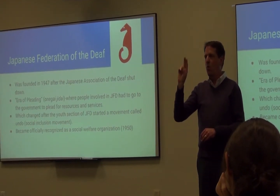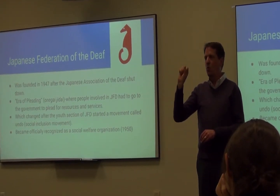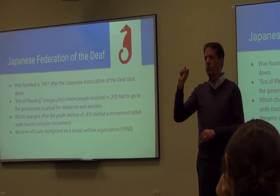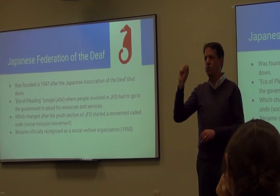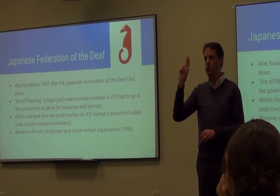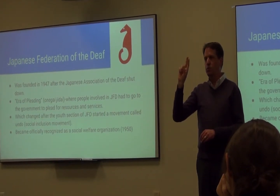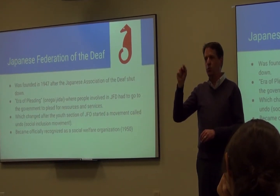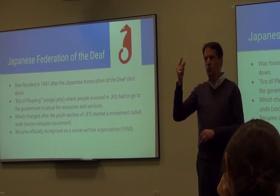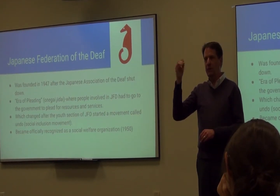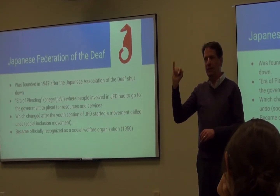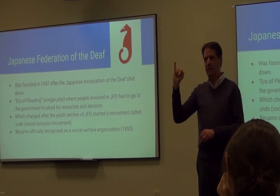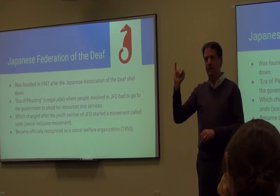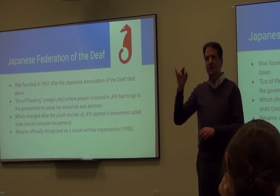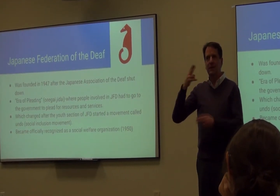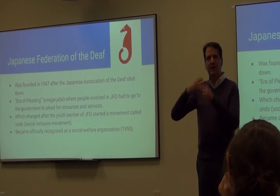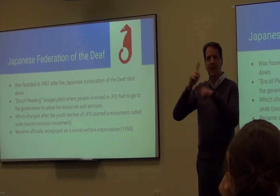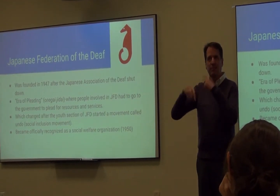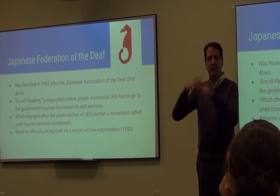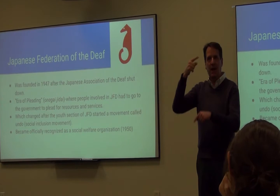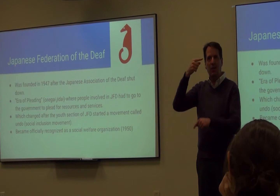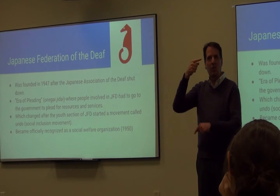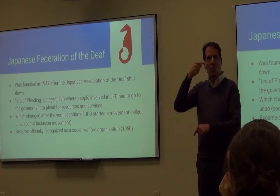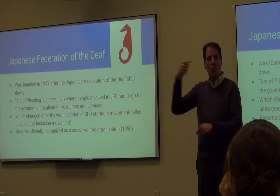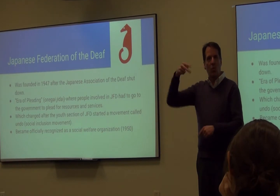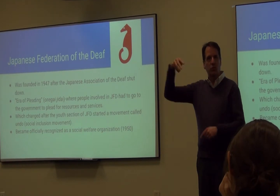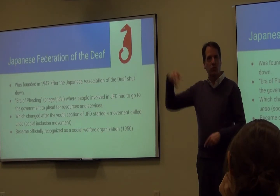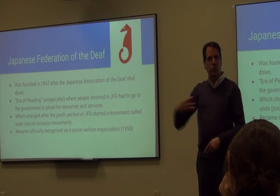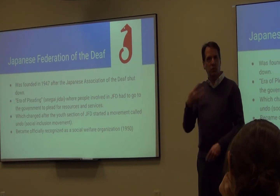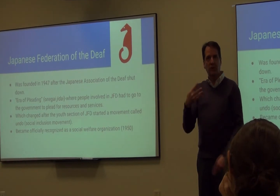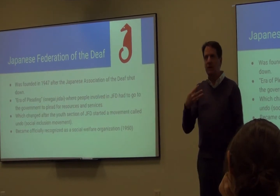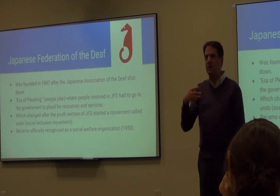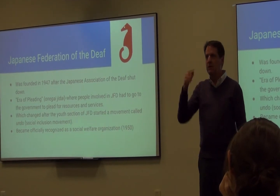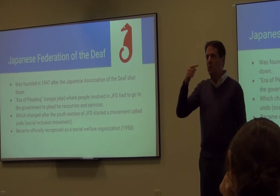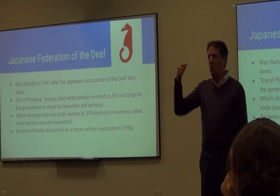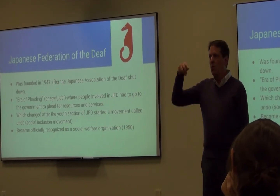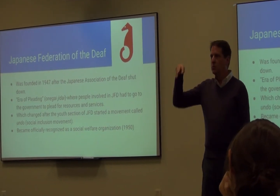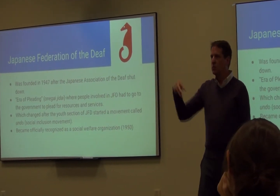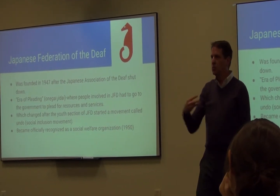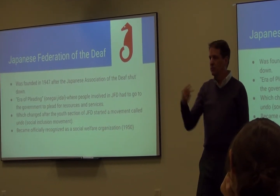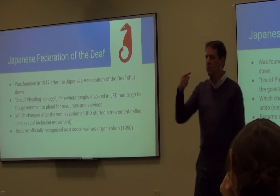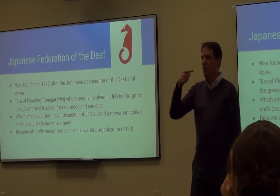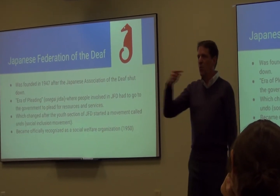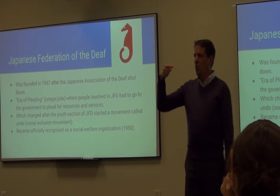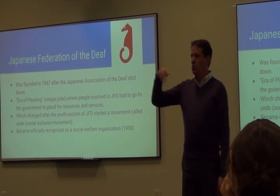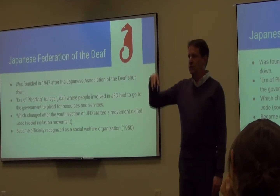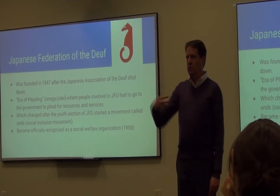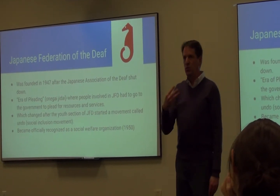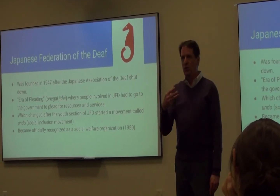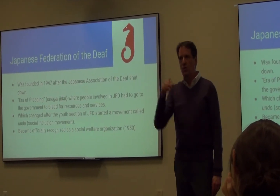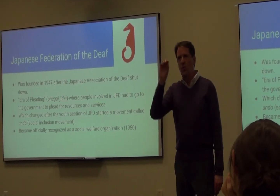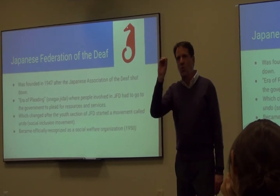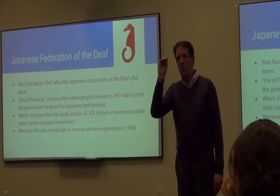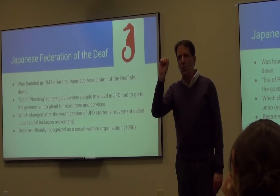from Utaka Osaki, who signed, that's how you sign it, or sign in.